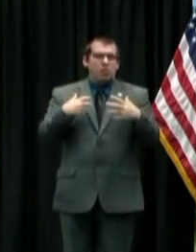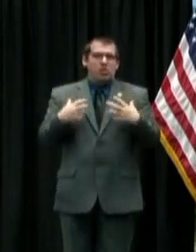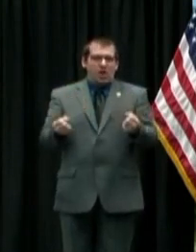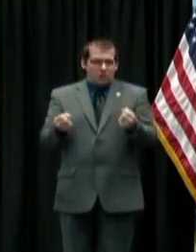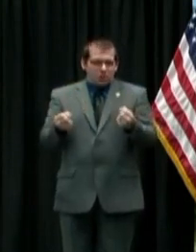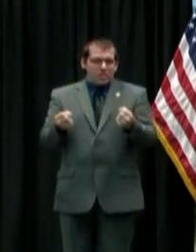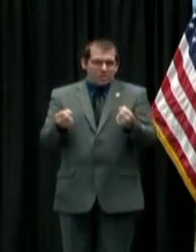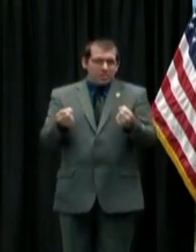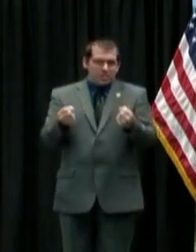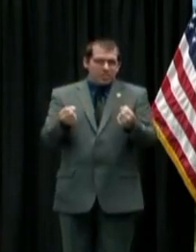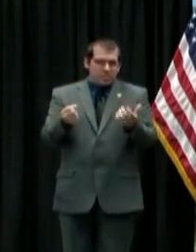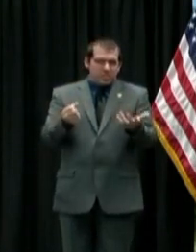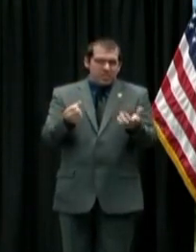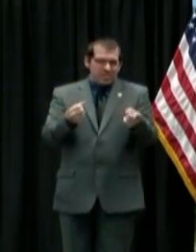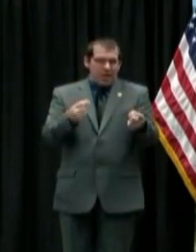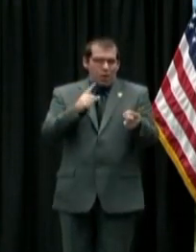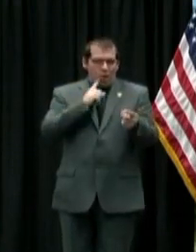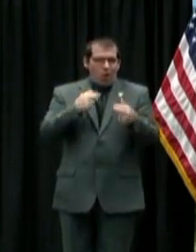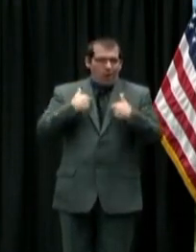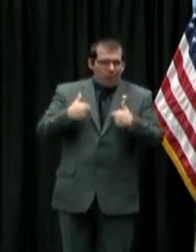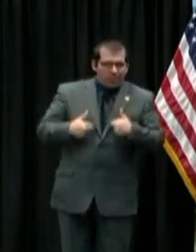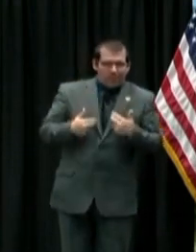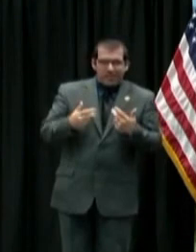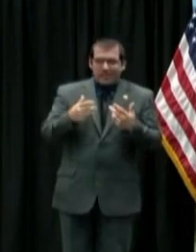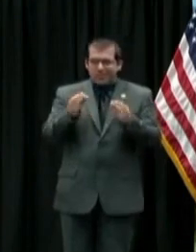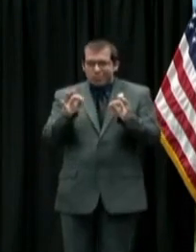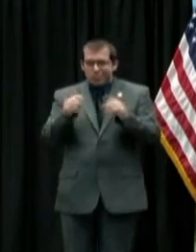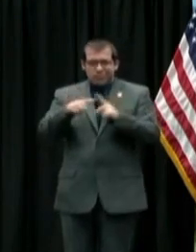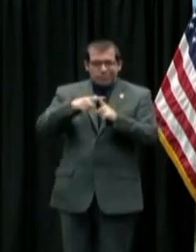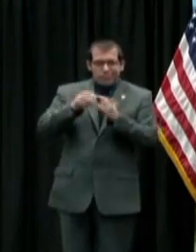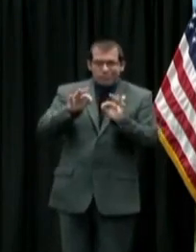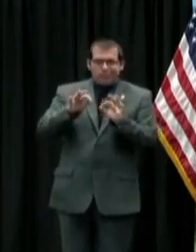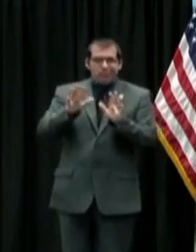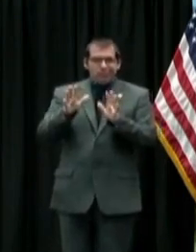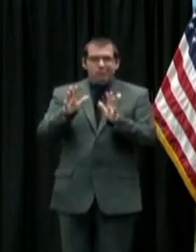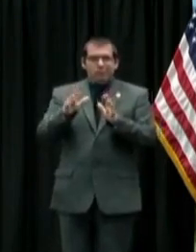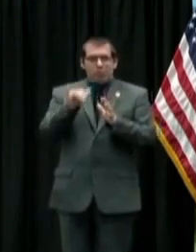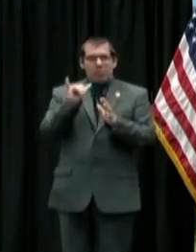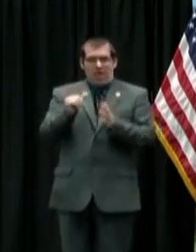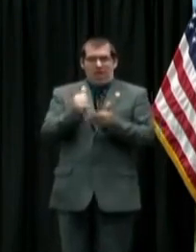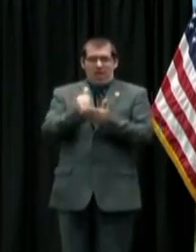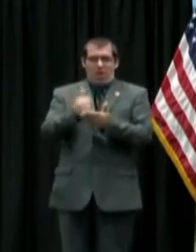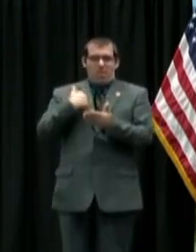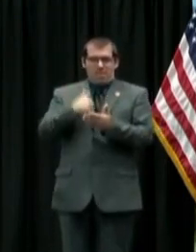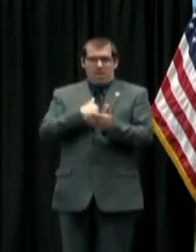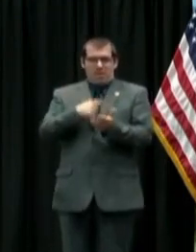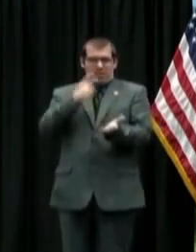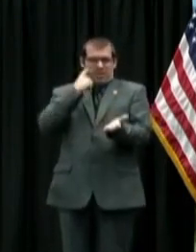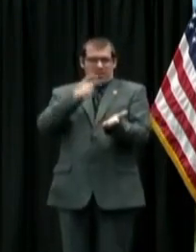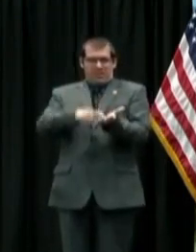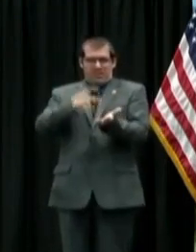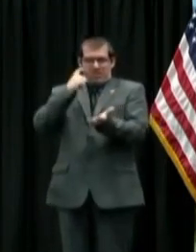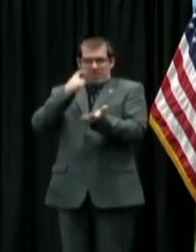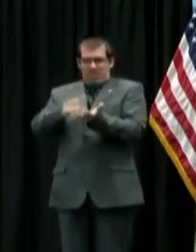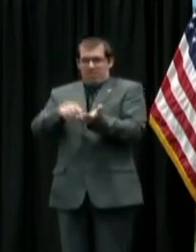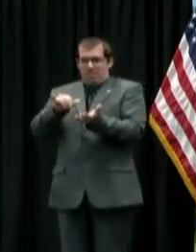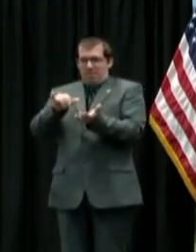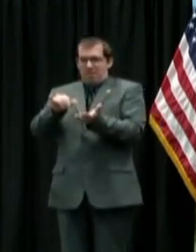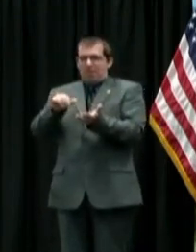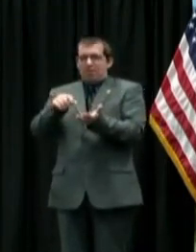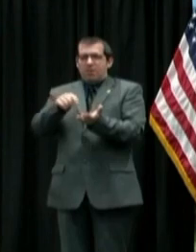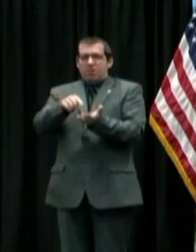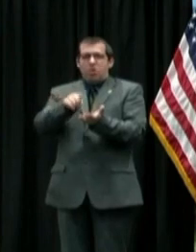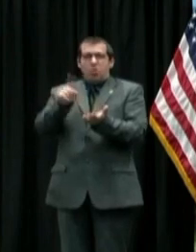time because they're healthy. And so that helps us to identify